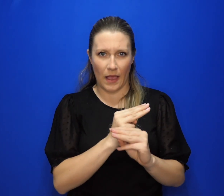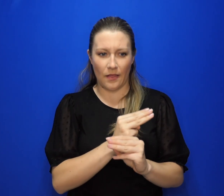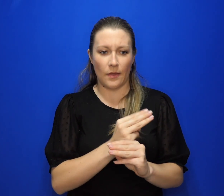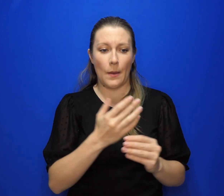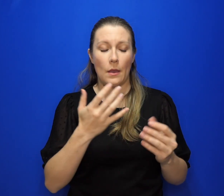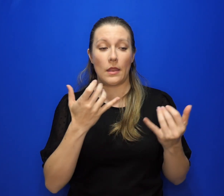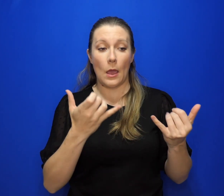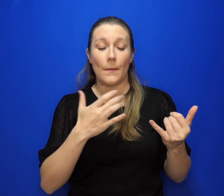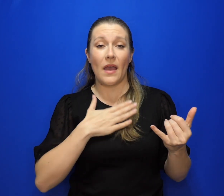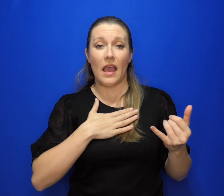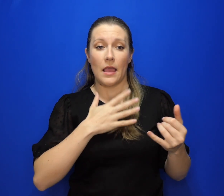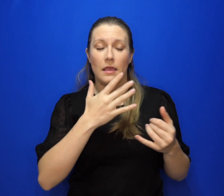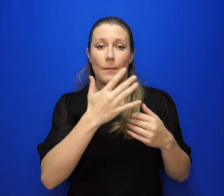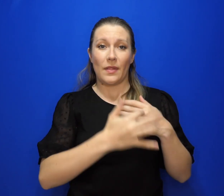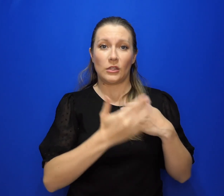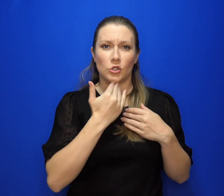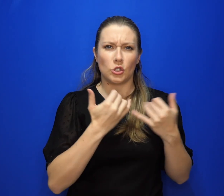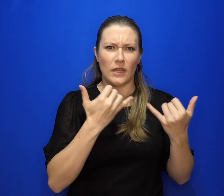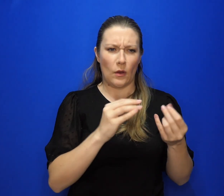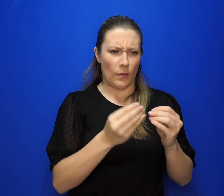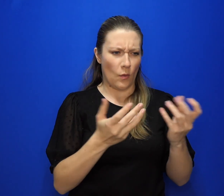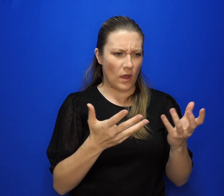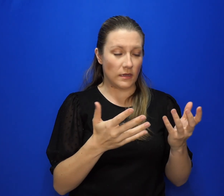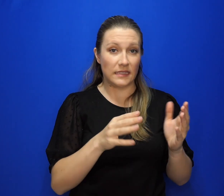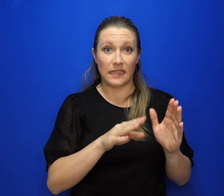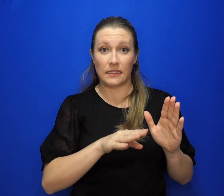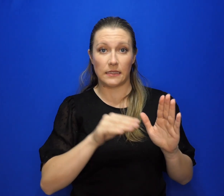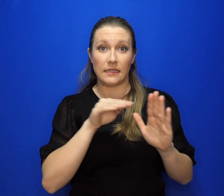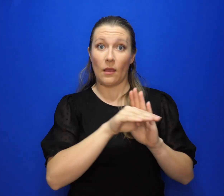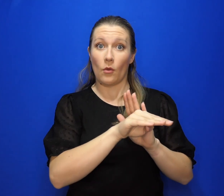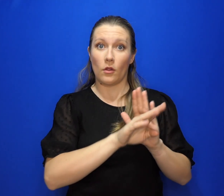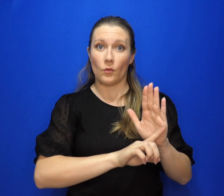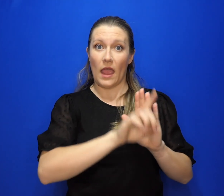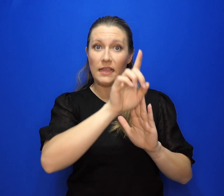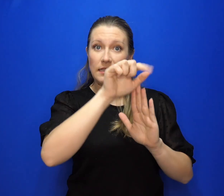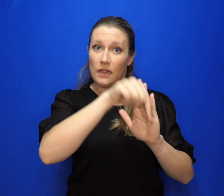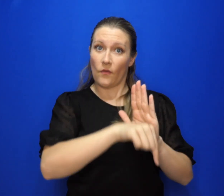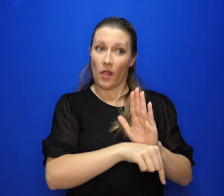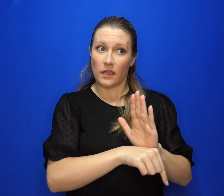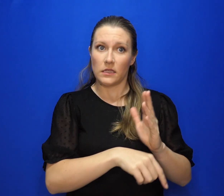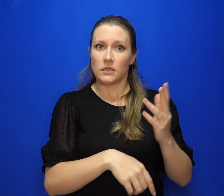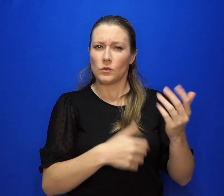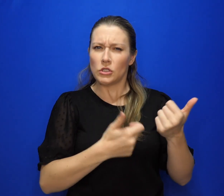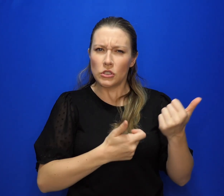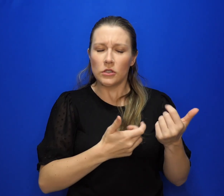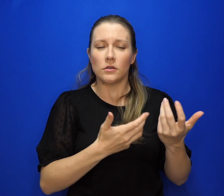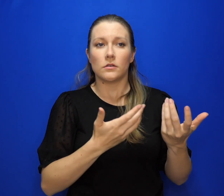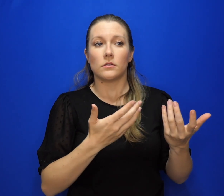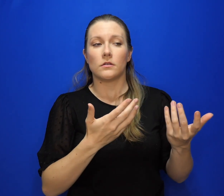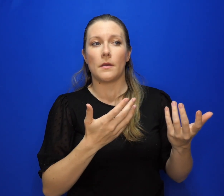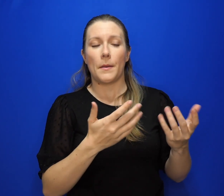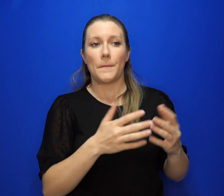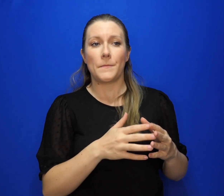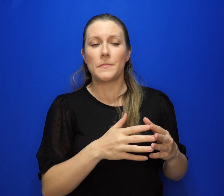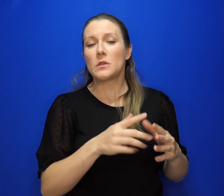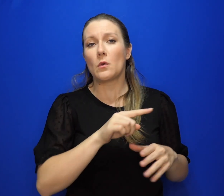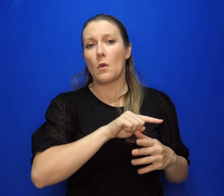sugar? Where is it heading? Is it stable? Is it rising? Is it already falling and lower to begin with? So those are all parts